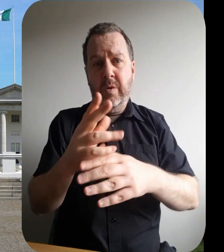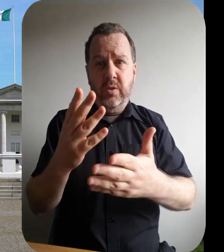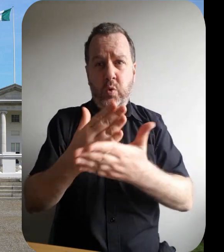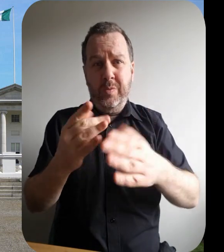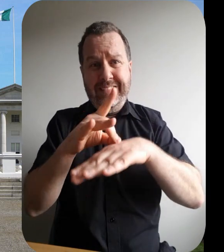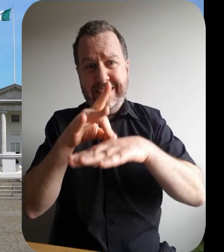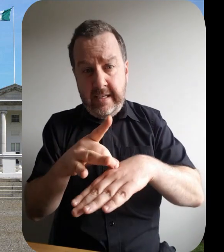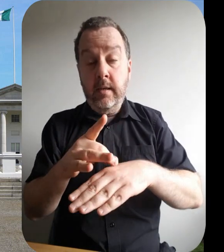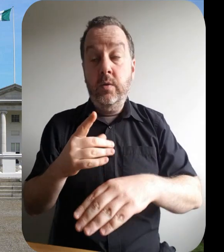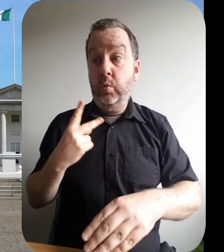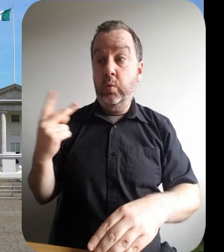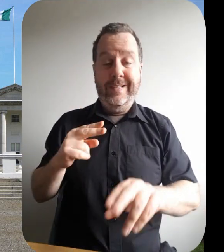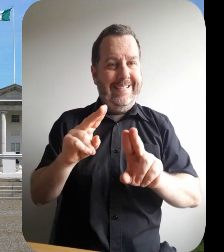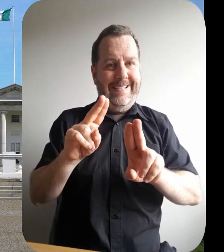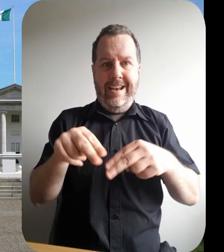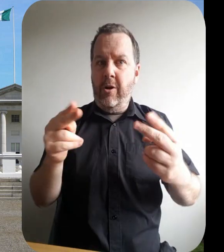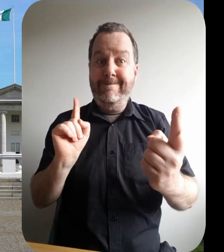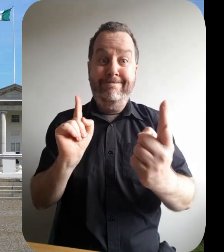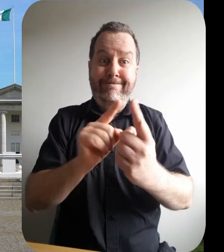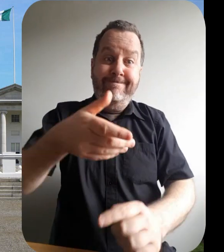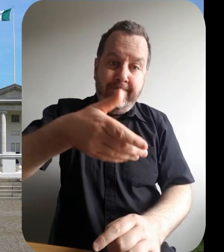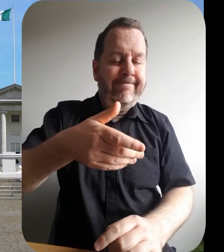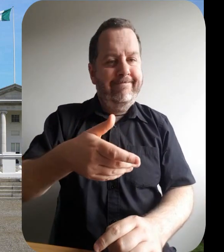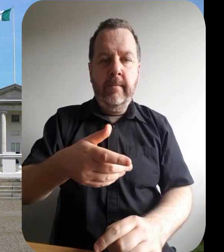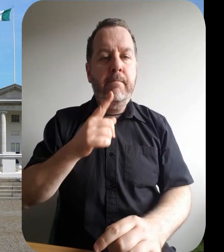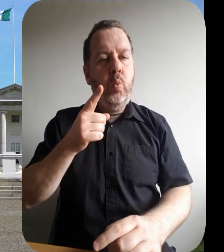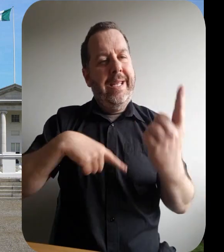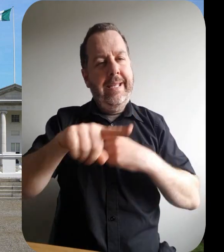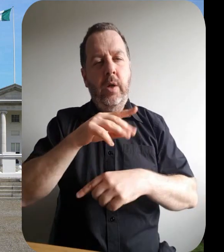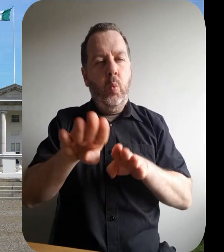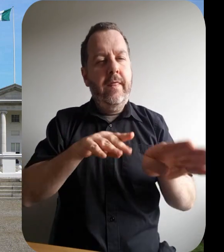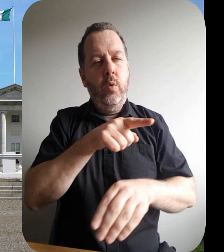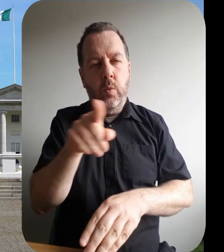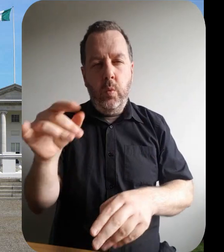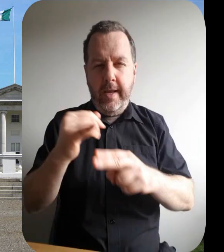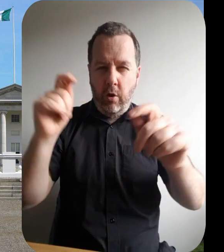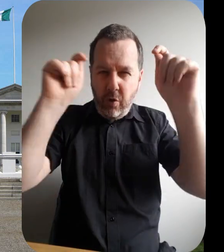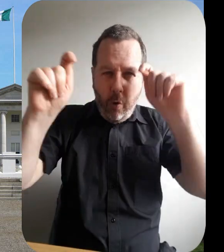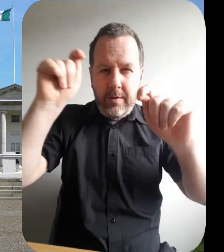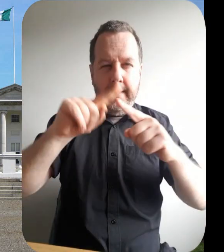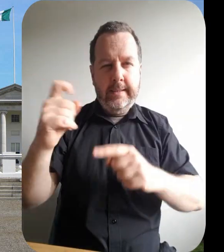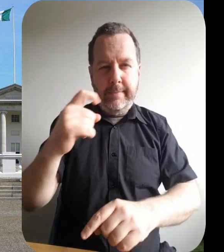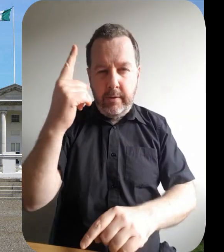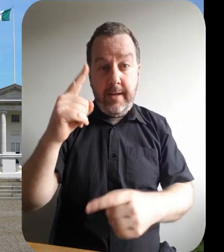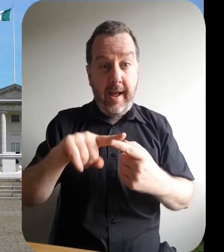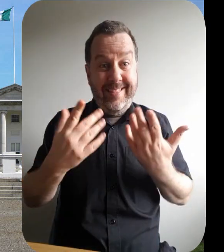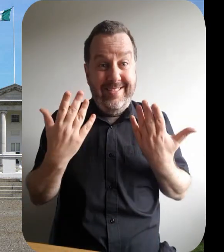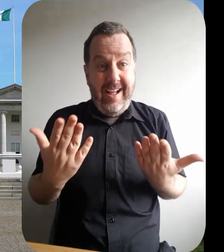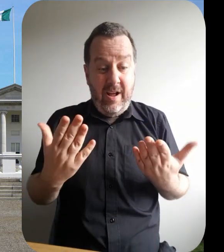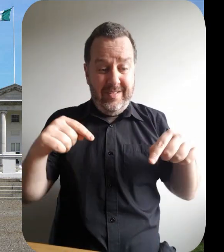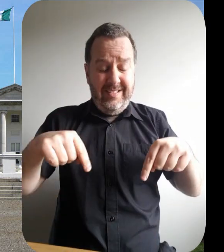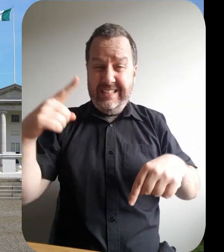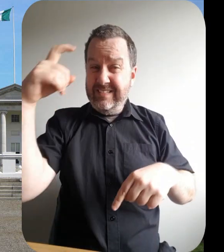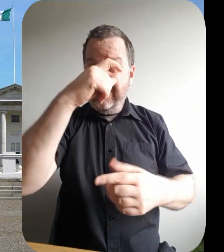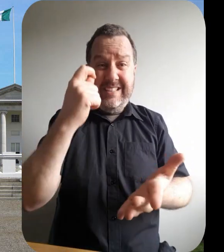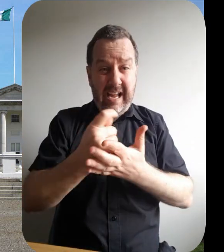your grief, please know that we are with you in thought and in spirit, and that we are thinking of you